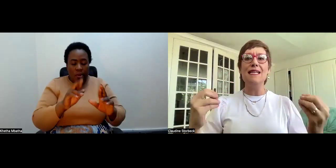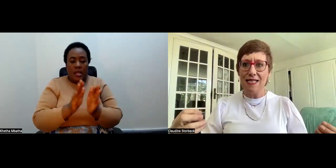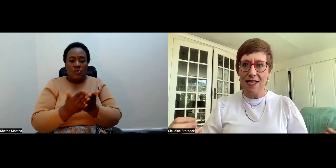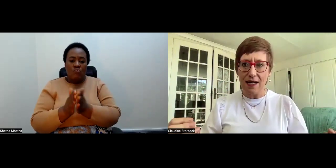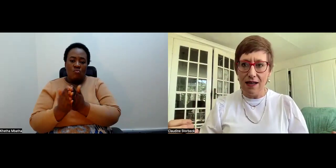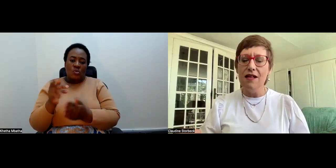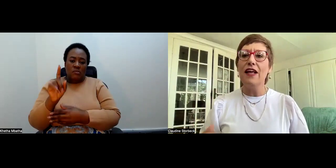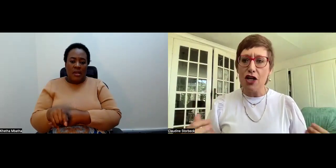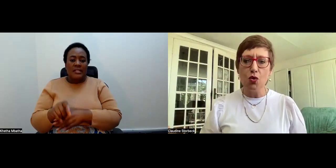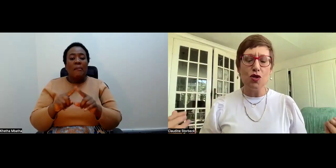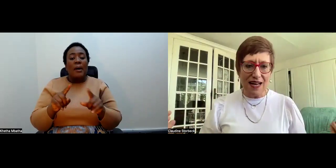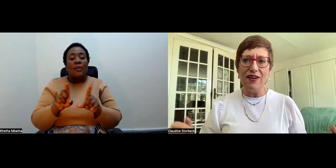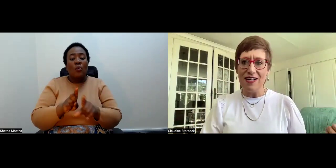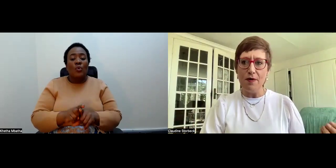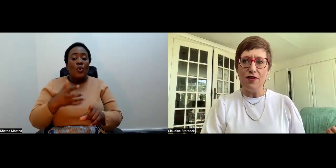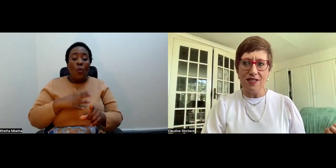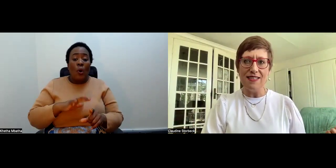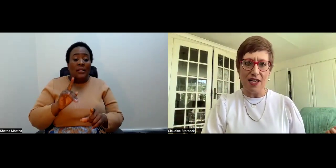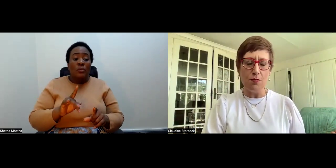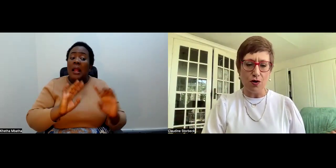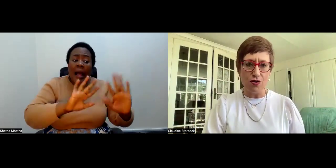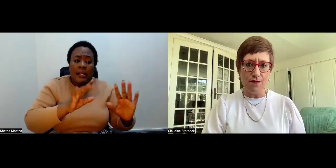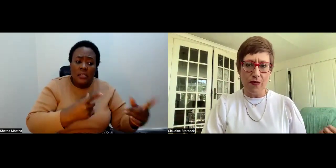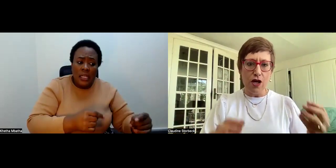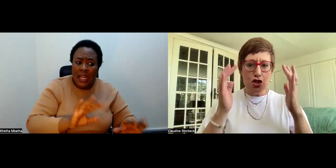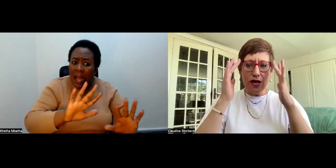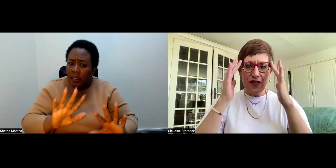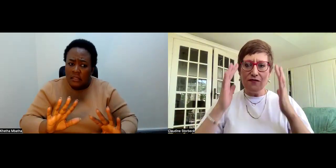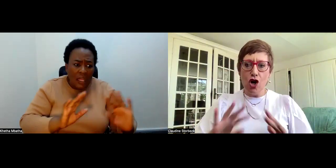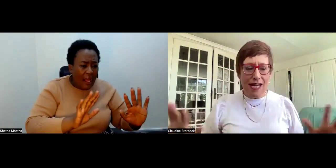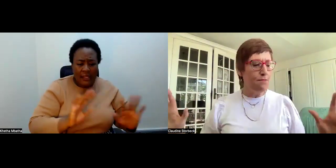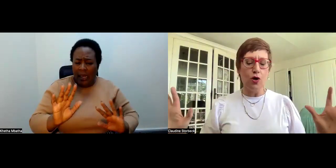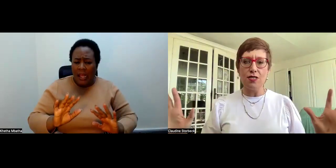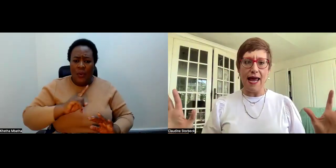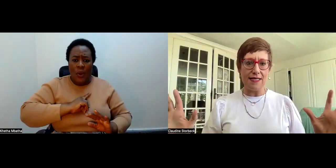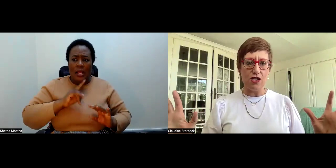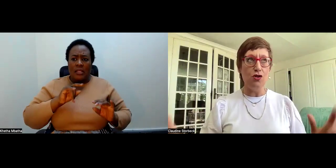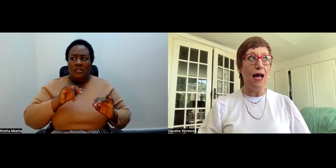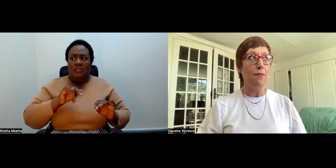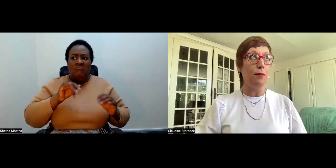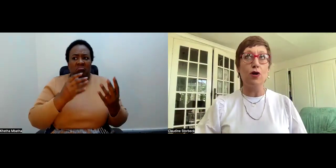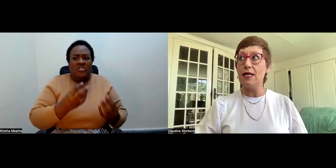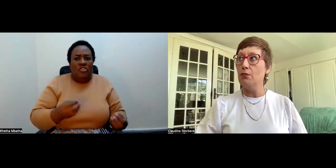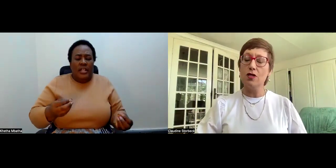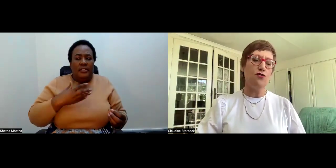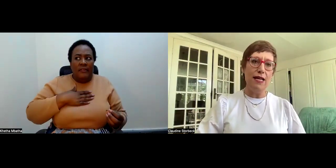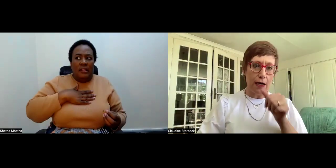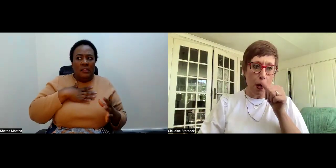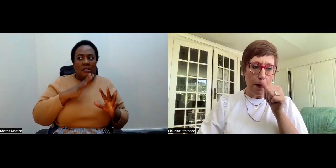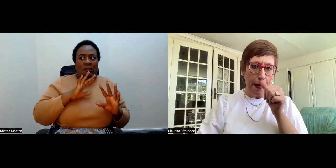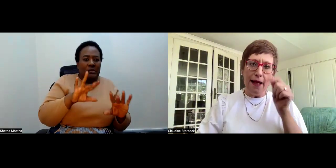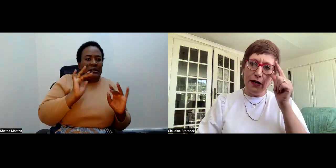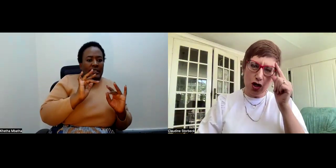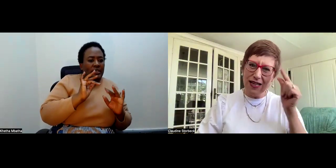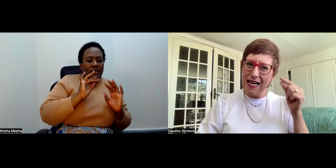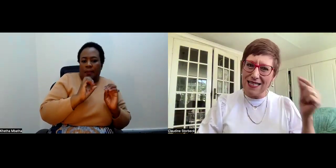that pedantic that our children never experience and touch books. So if they've not had books and access to library books and reading at